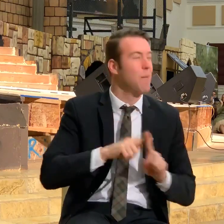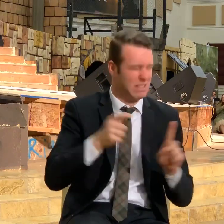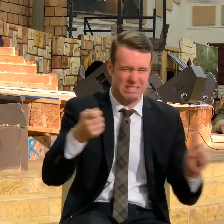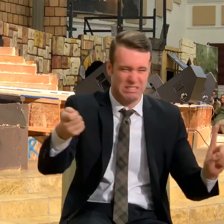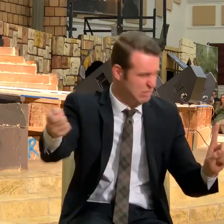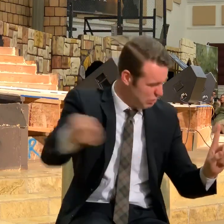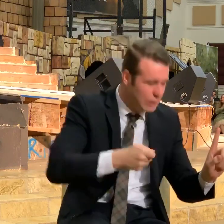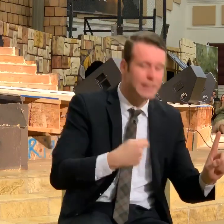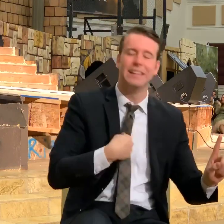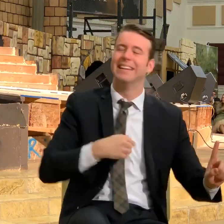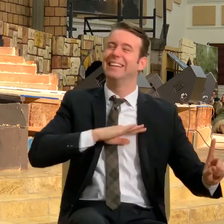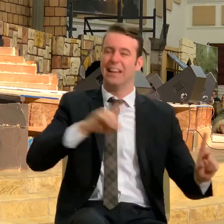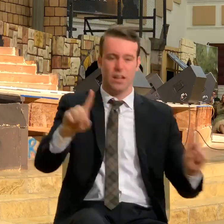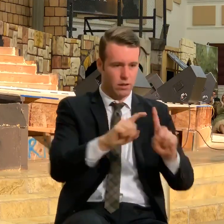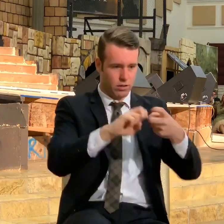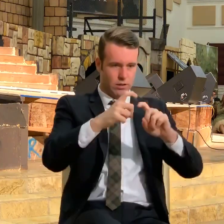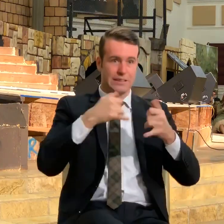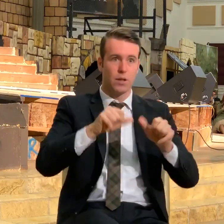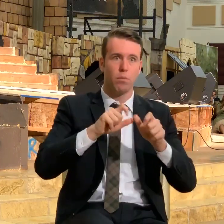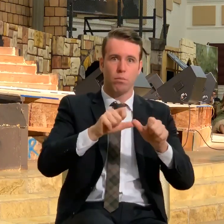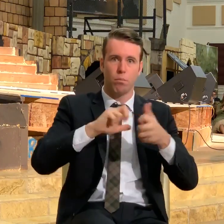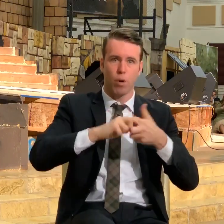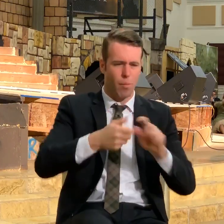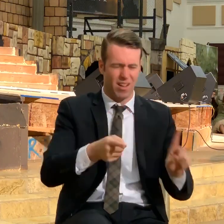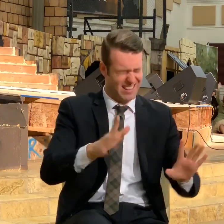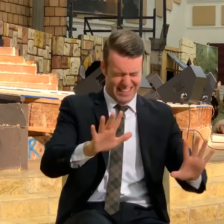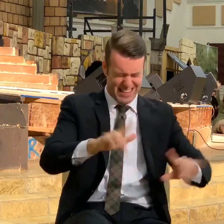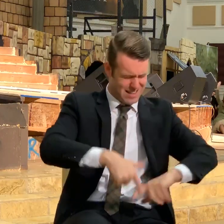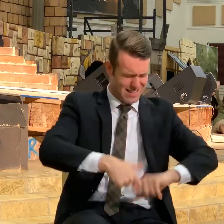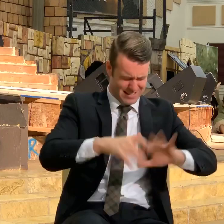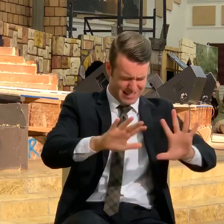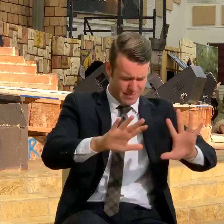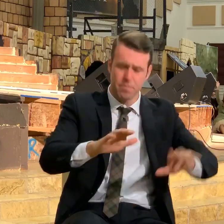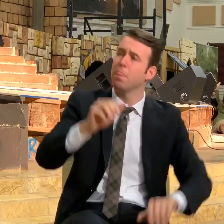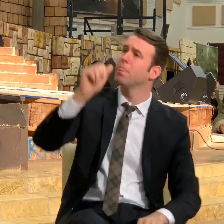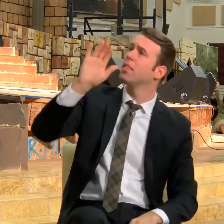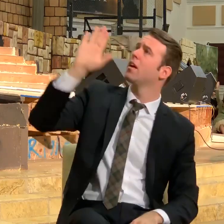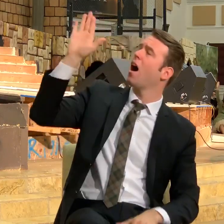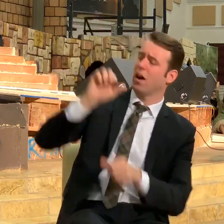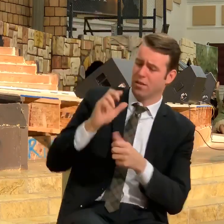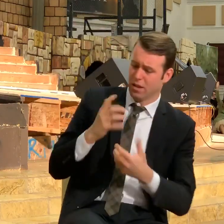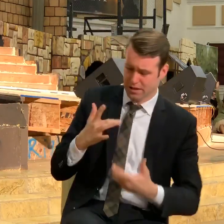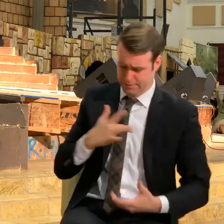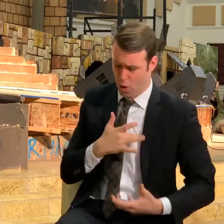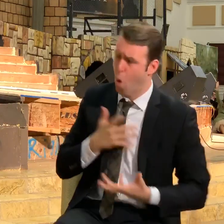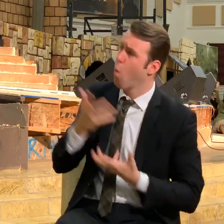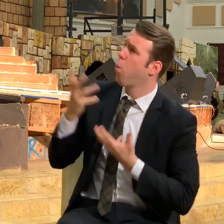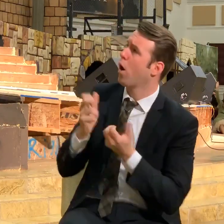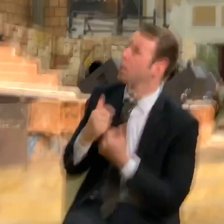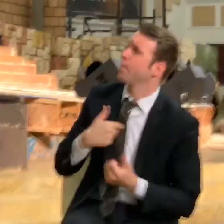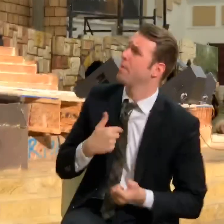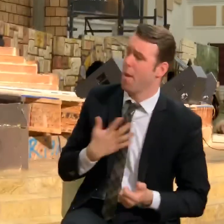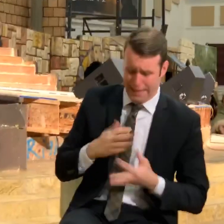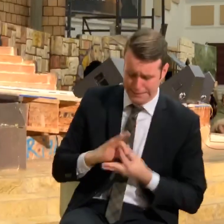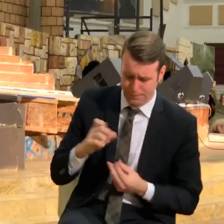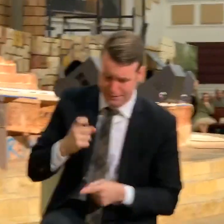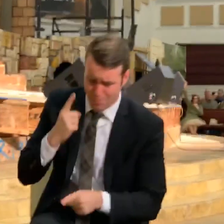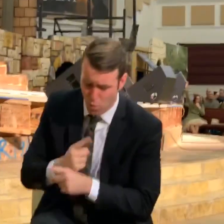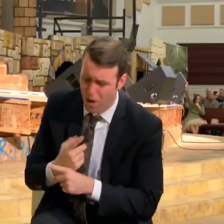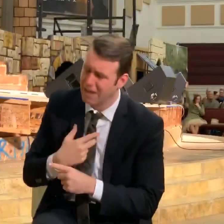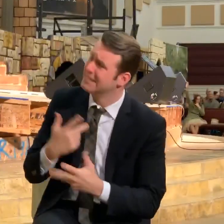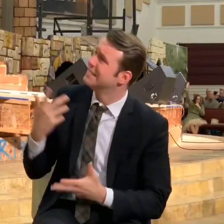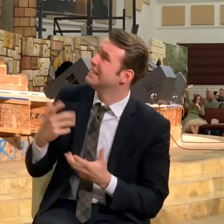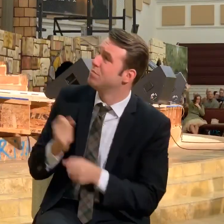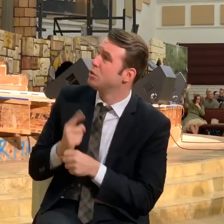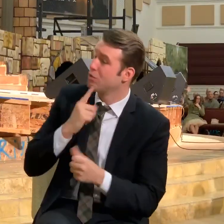not. It's better if we just go to God in prayer and say, God, I want you to work on me. I want my spirit right. I want to